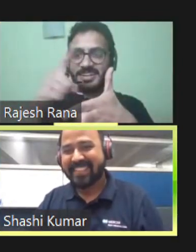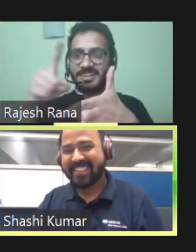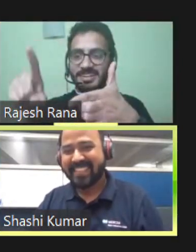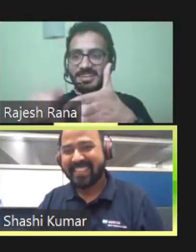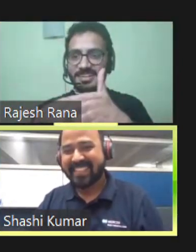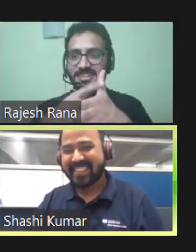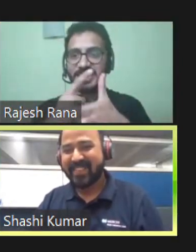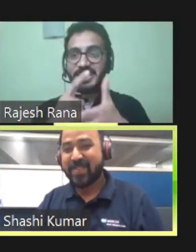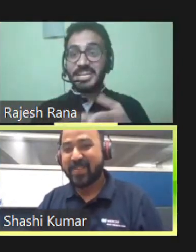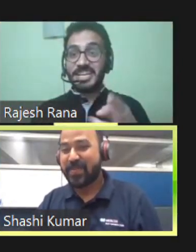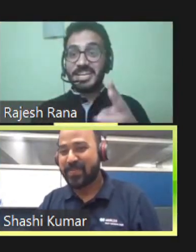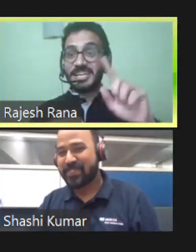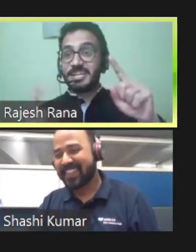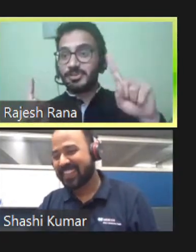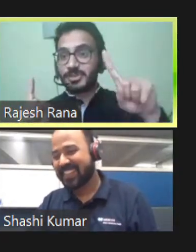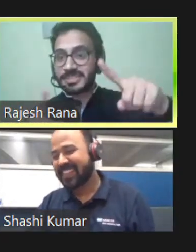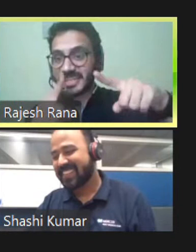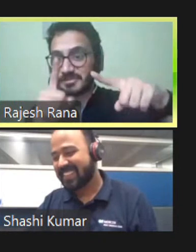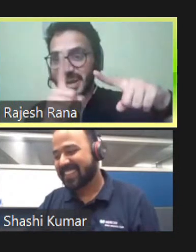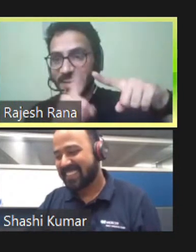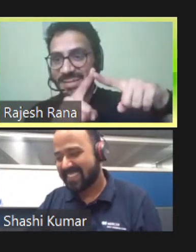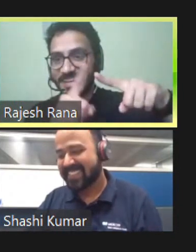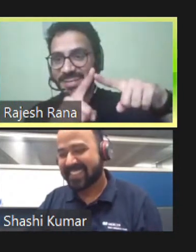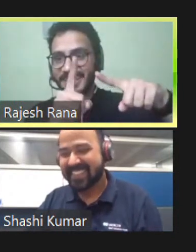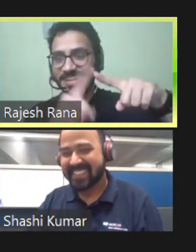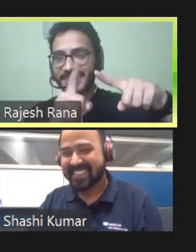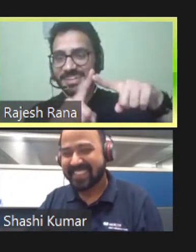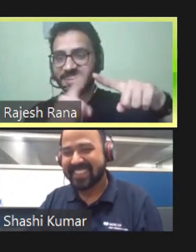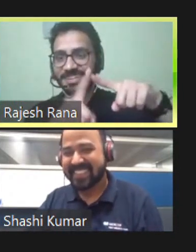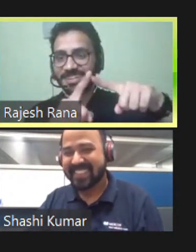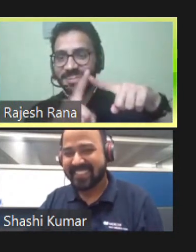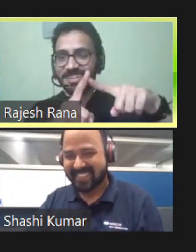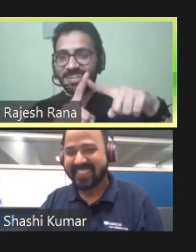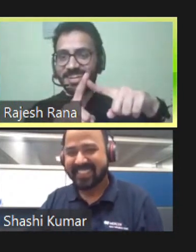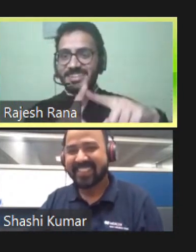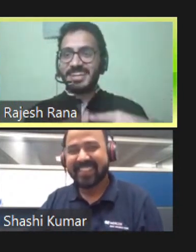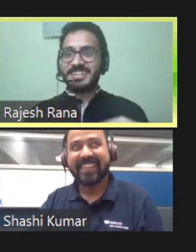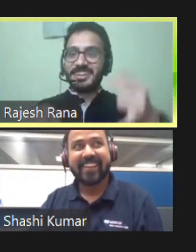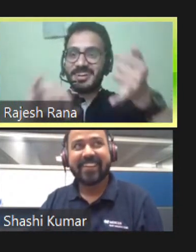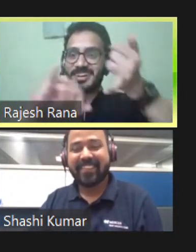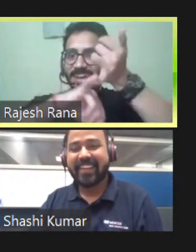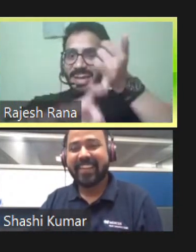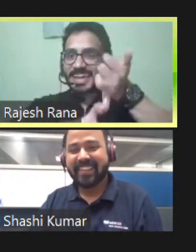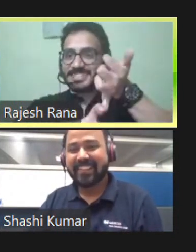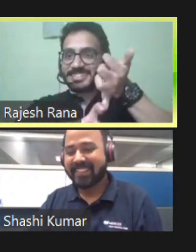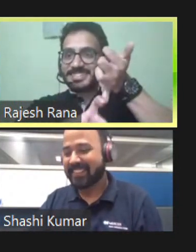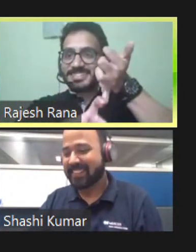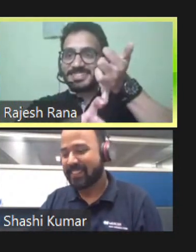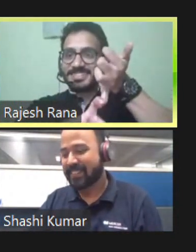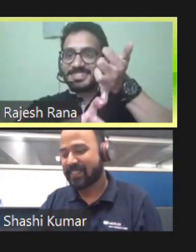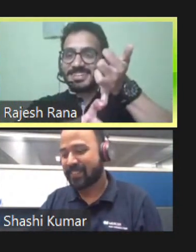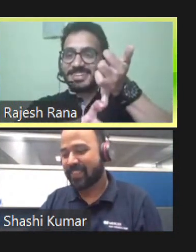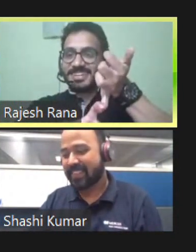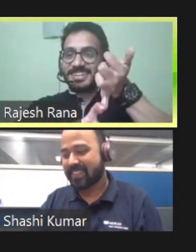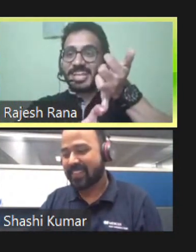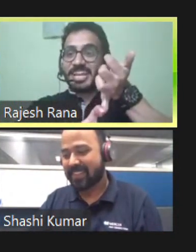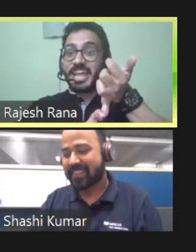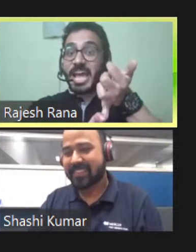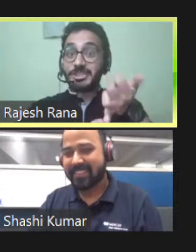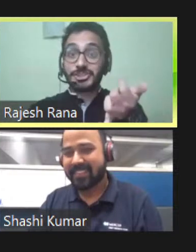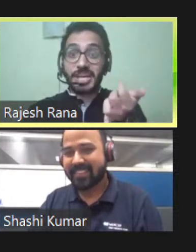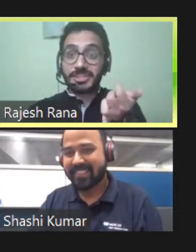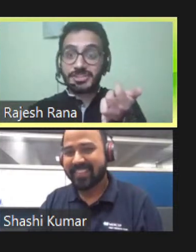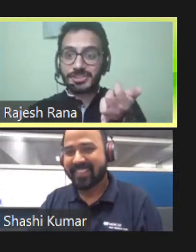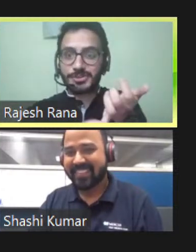J. Then E. You can say by E. Then S.